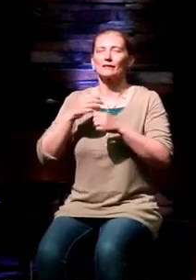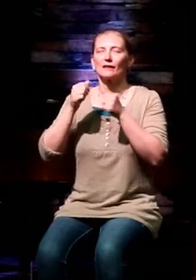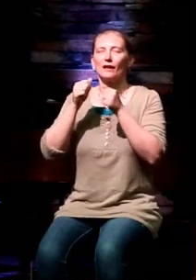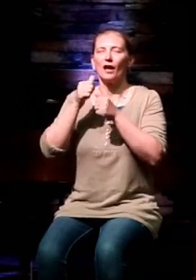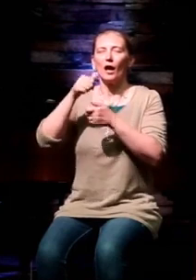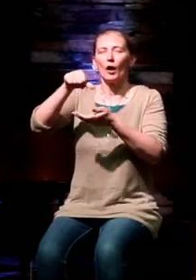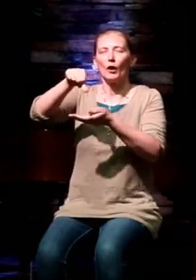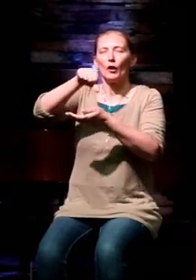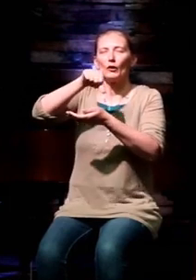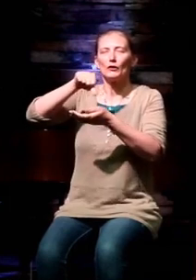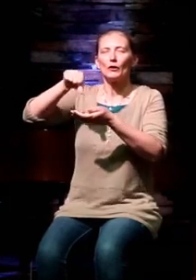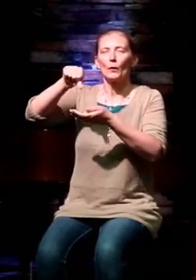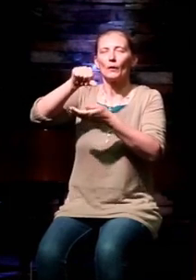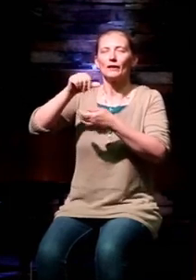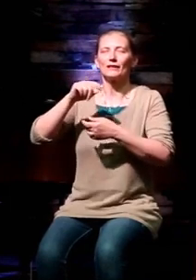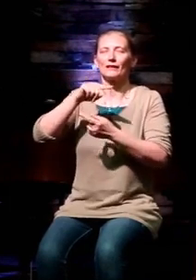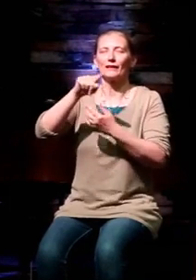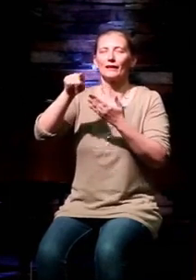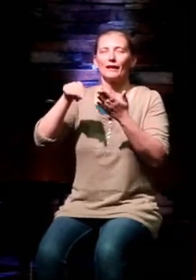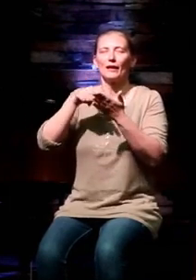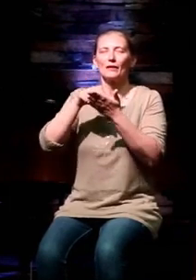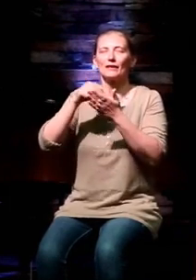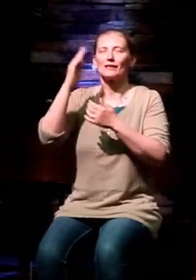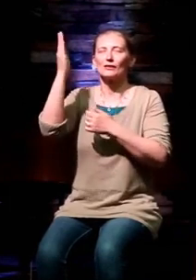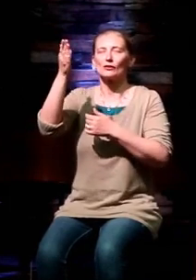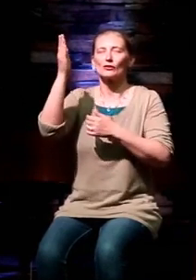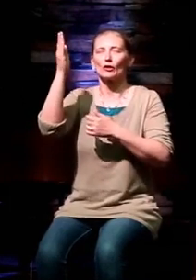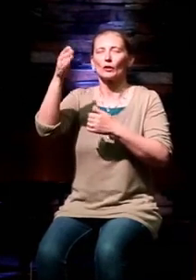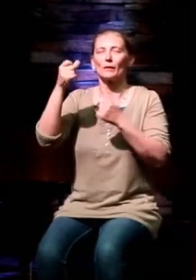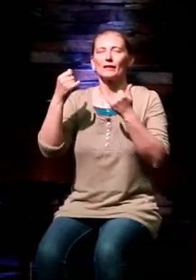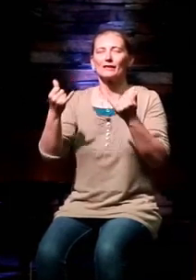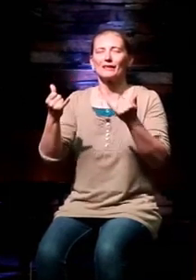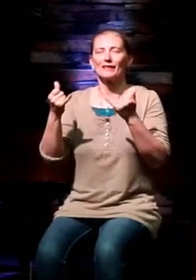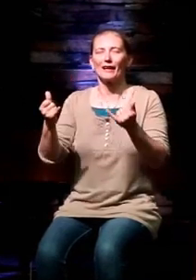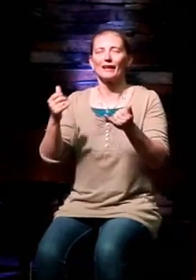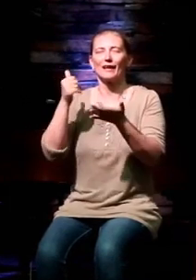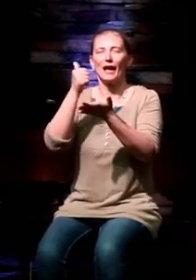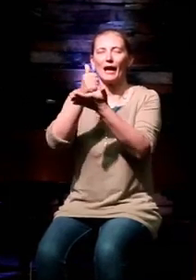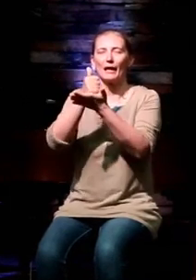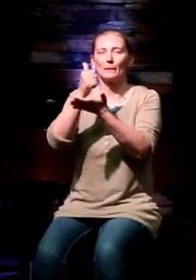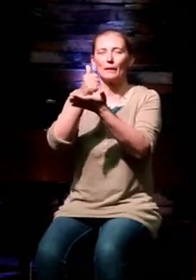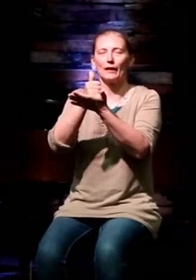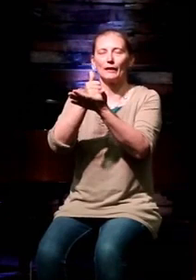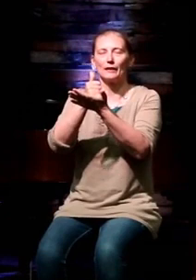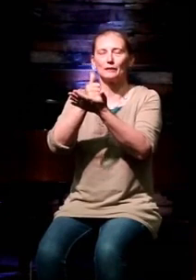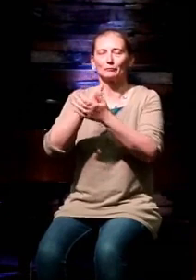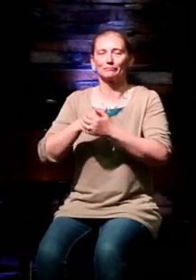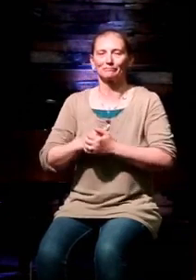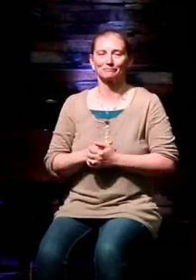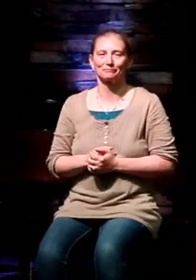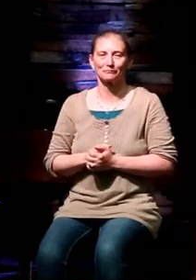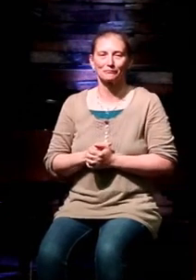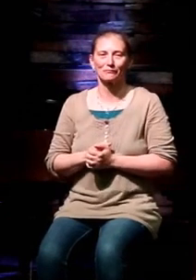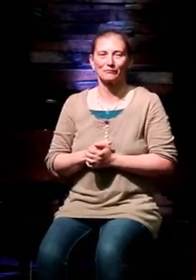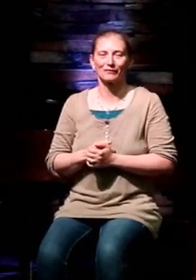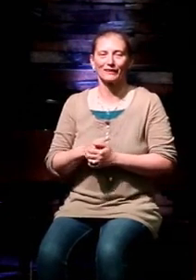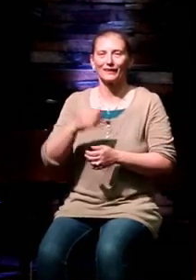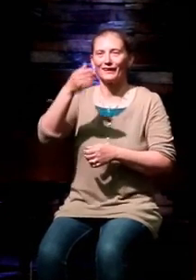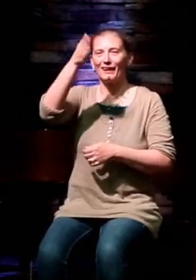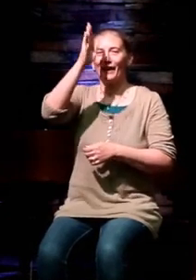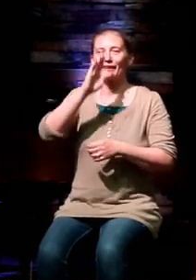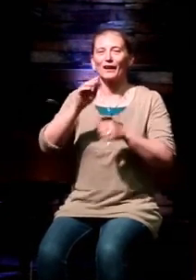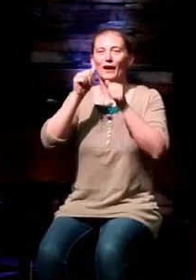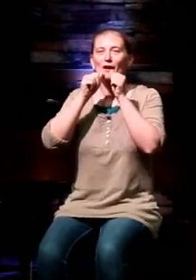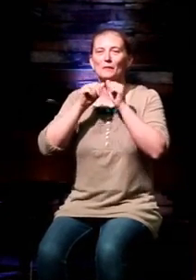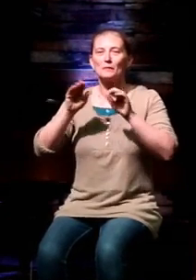and glory to your name today and forever. In Christ Jesus' name I pray, and everyone said, amen. Well, God bless you all as